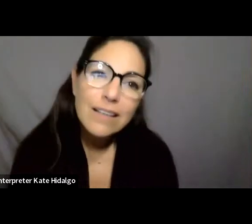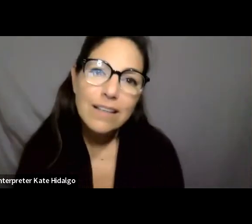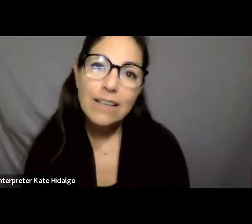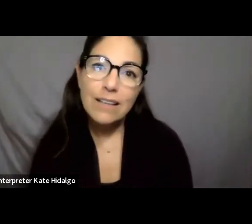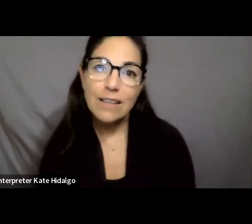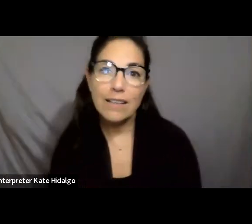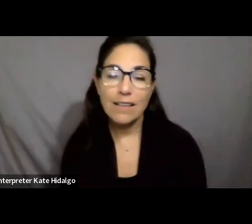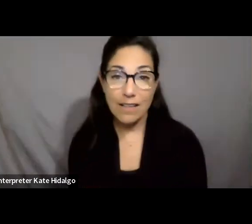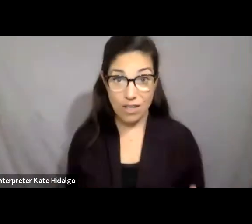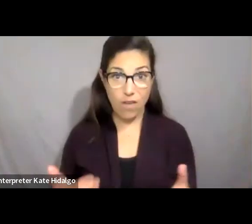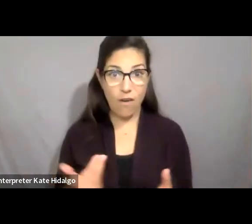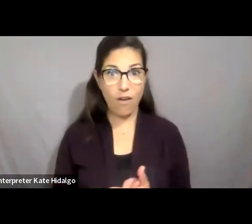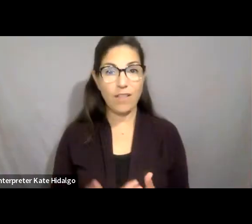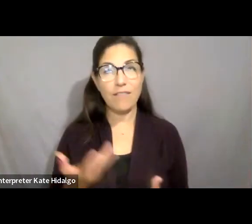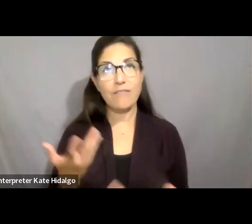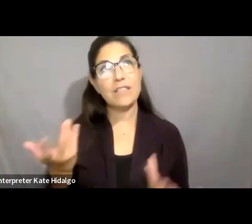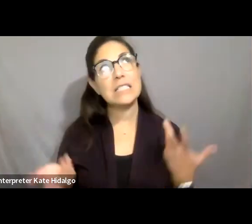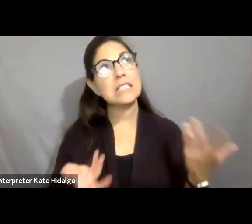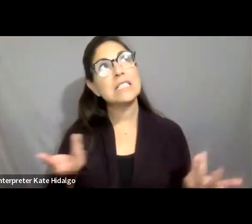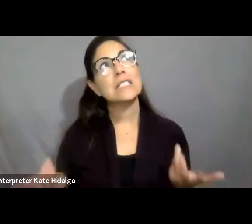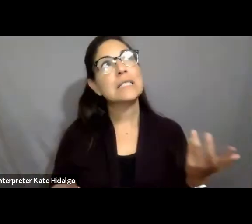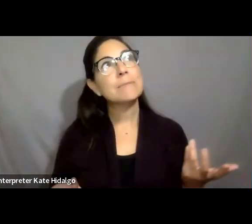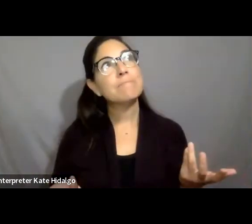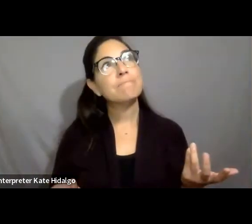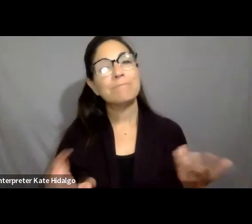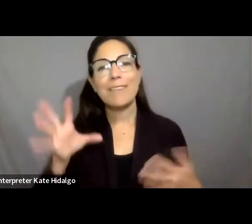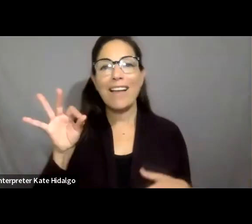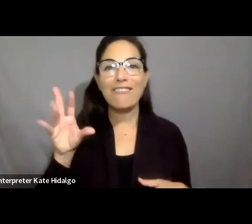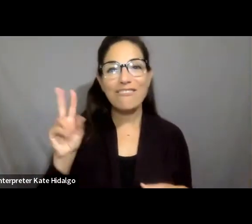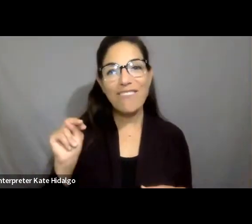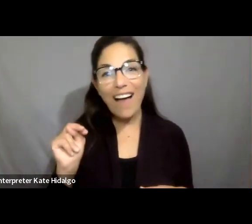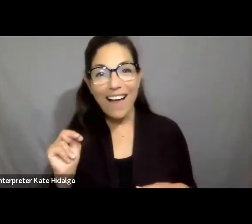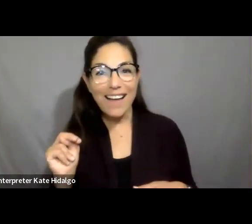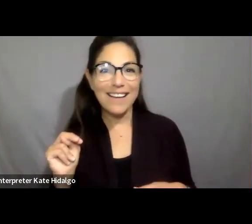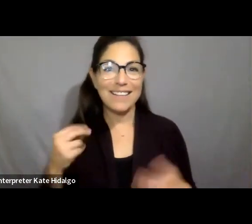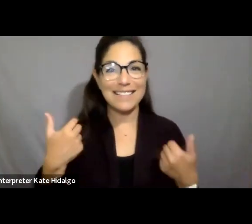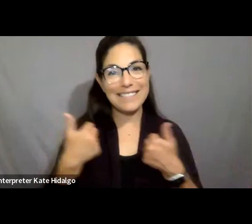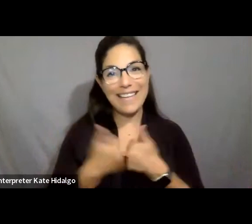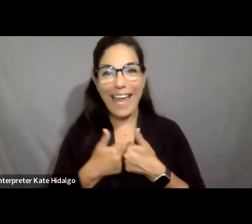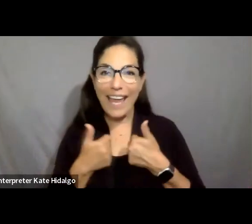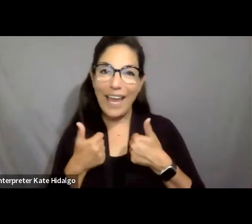all of the just sort of fun and games and